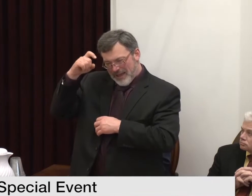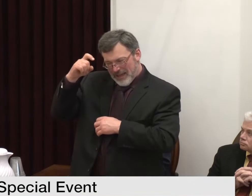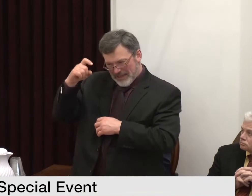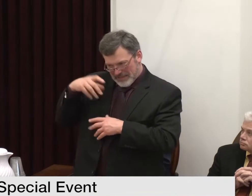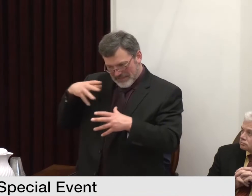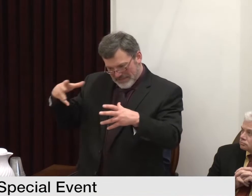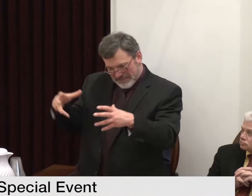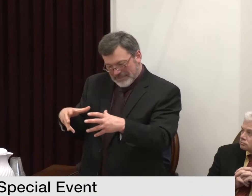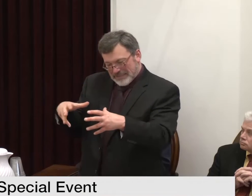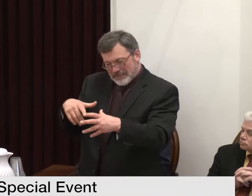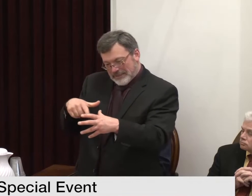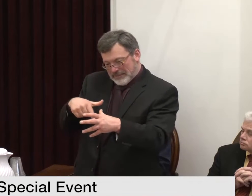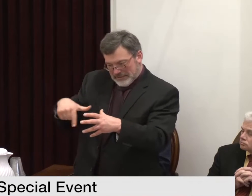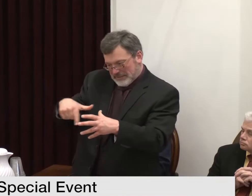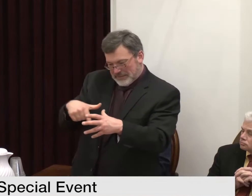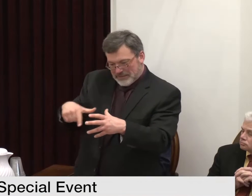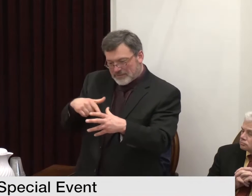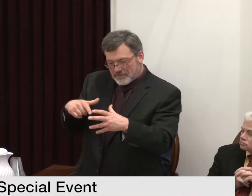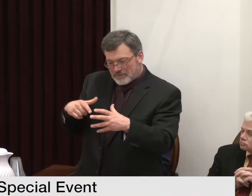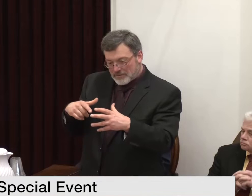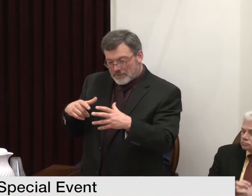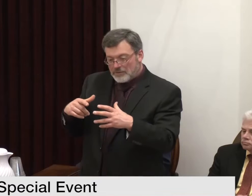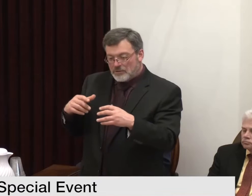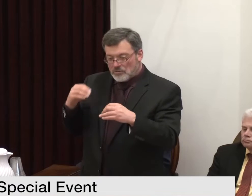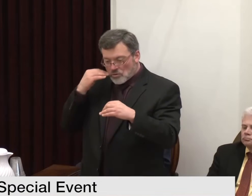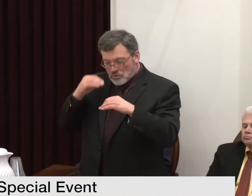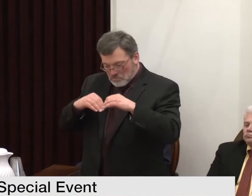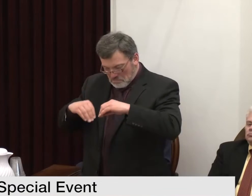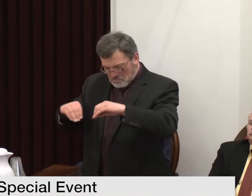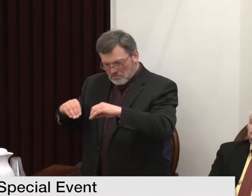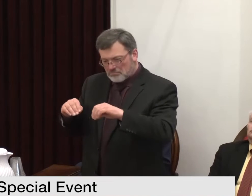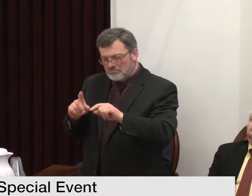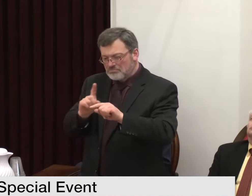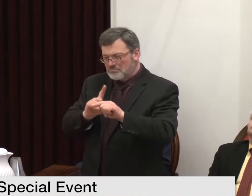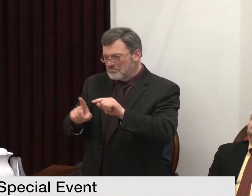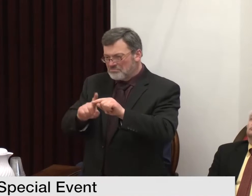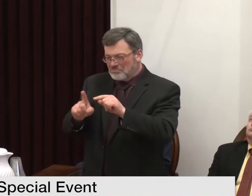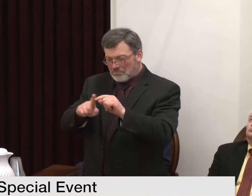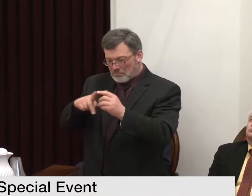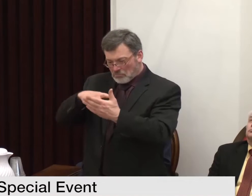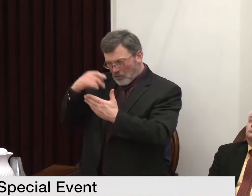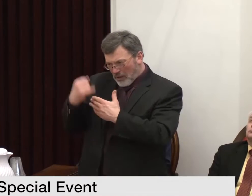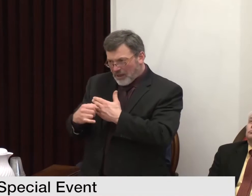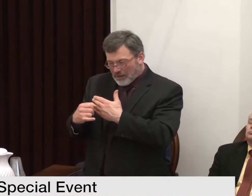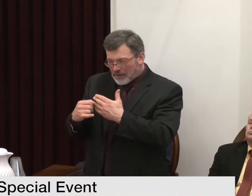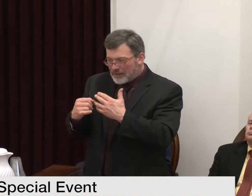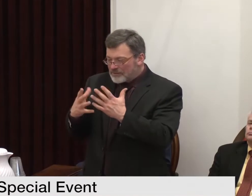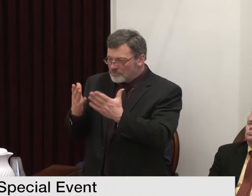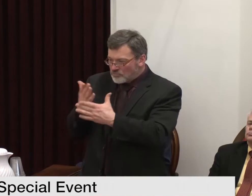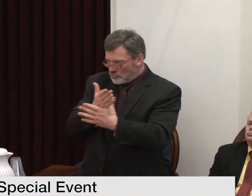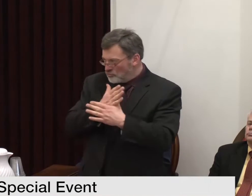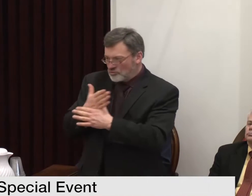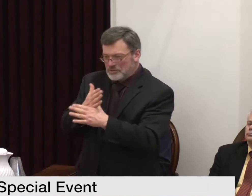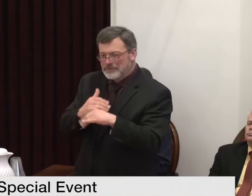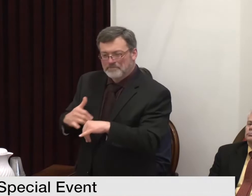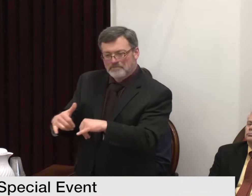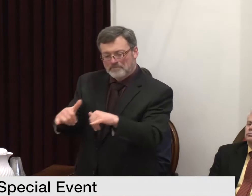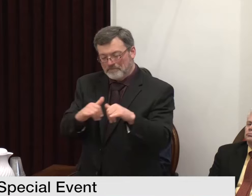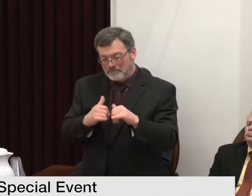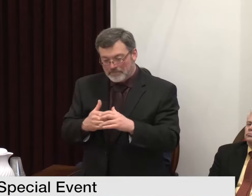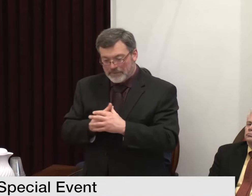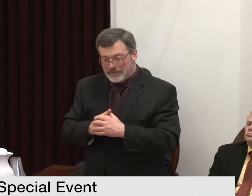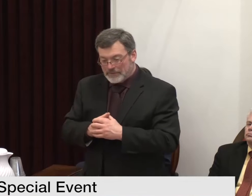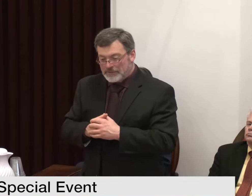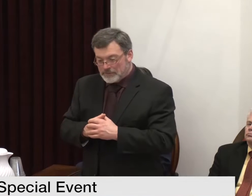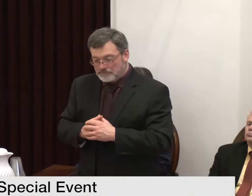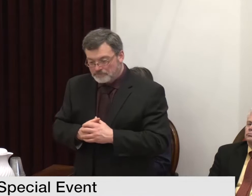It makes individual projects more expensive with fewer units. It just doesn't make sense to me. Neither does an appeal system